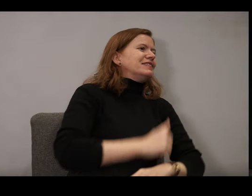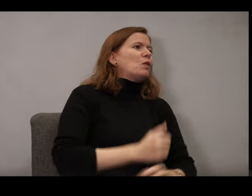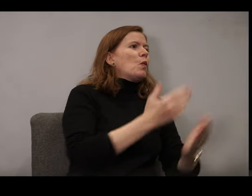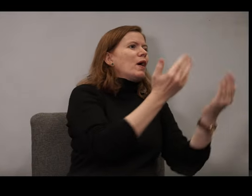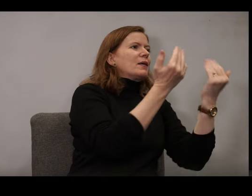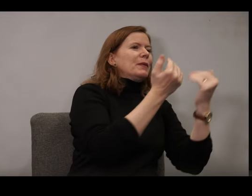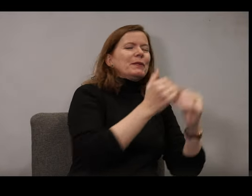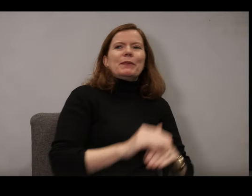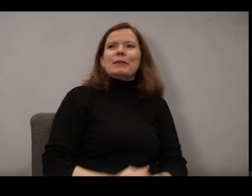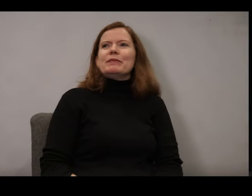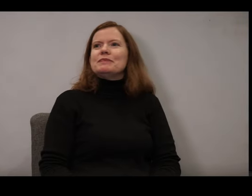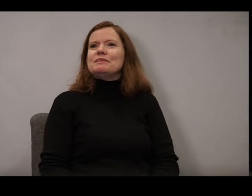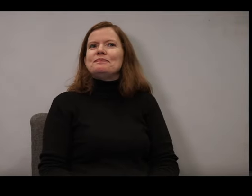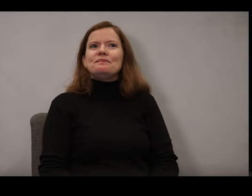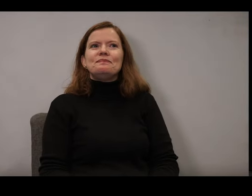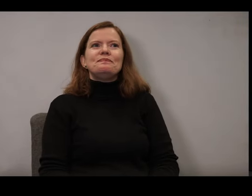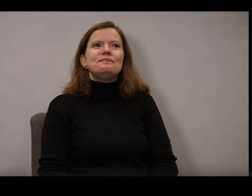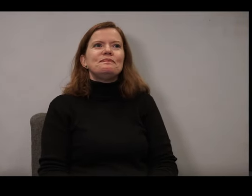Welcome.